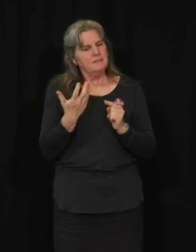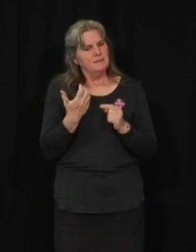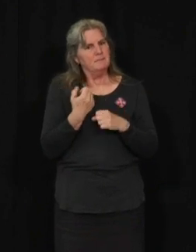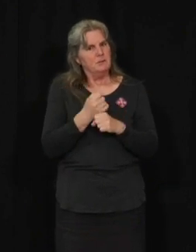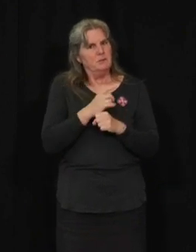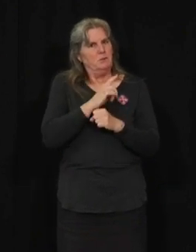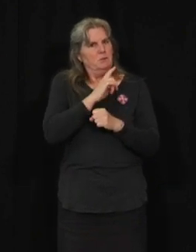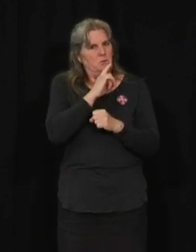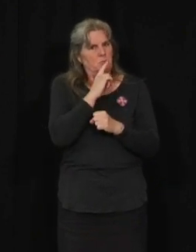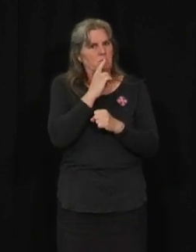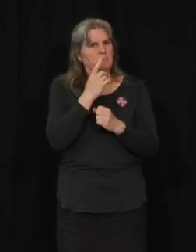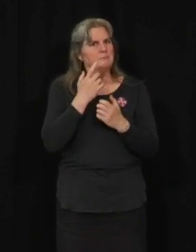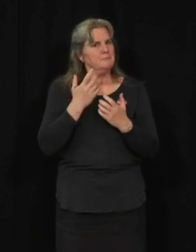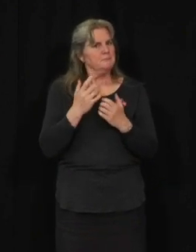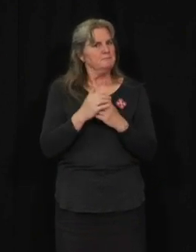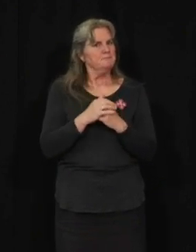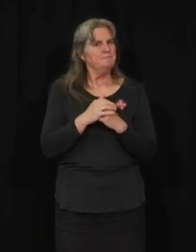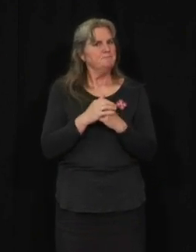part of